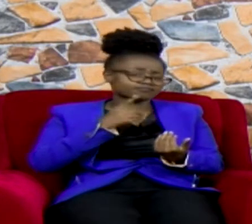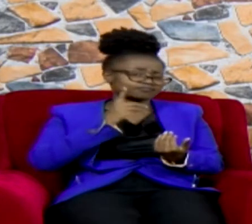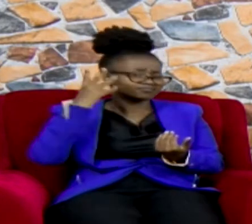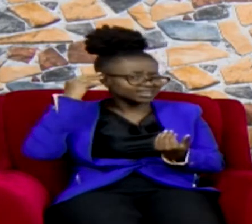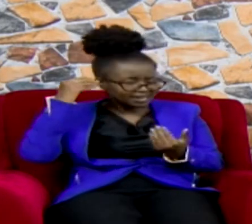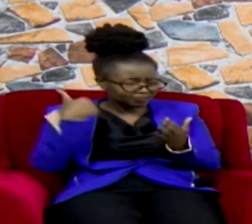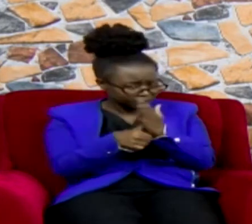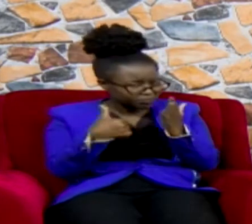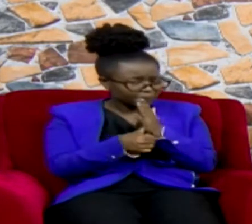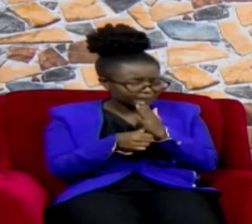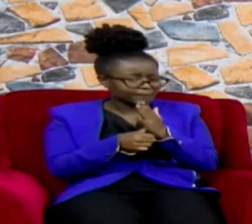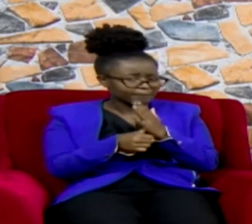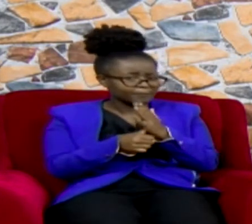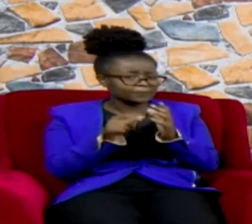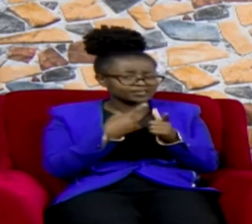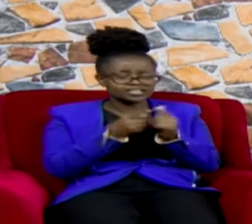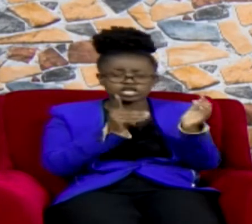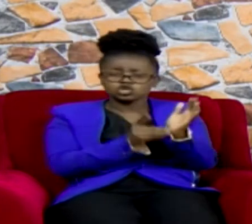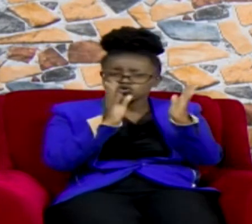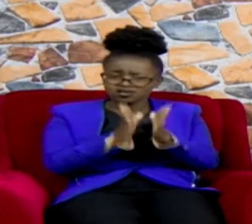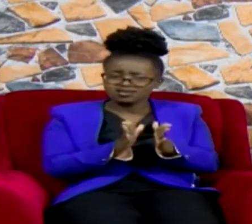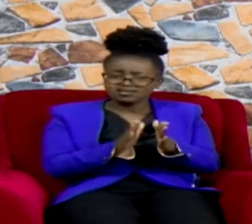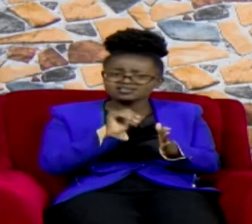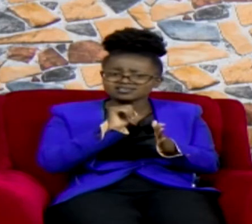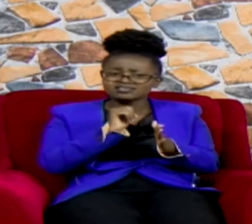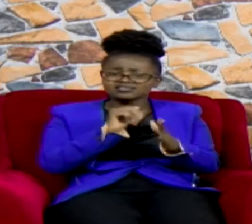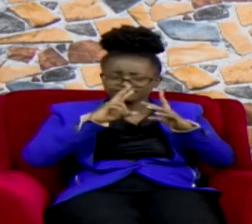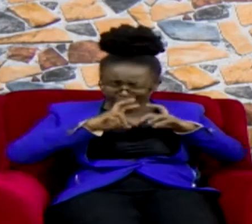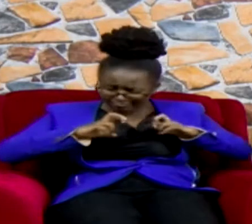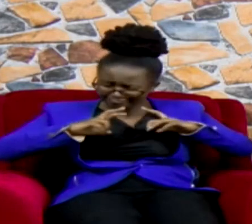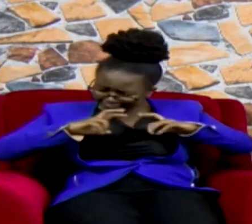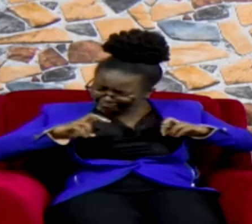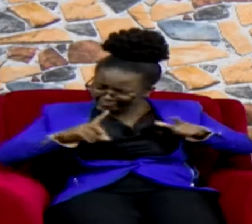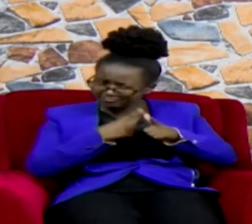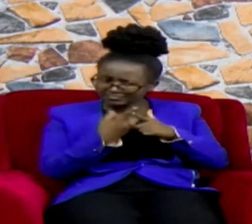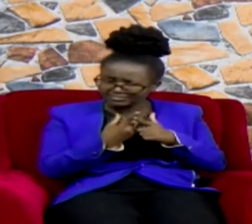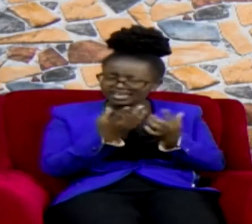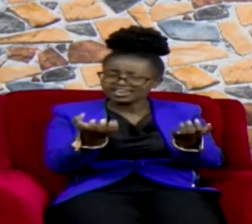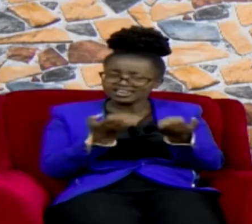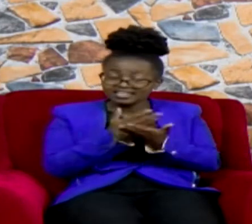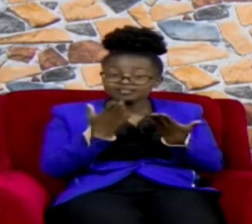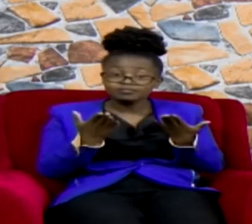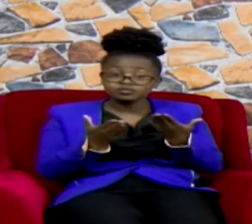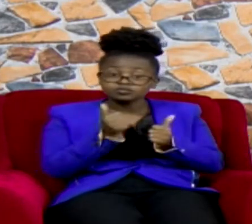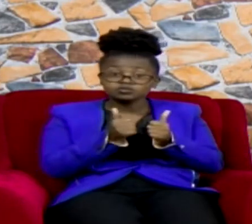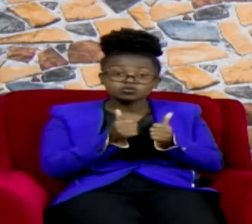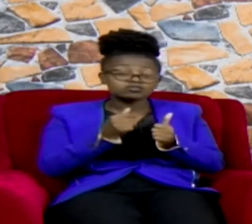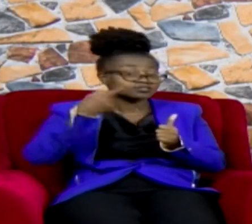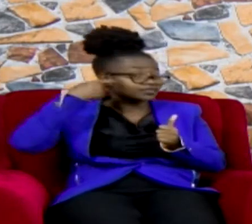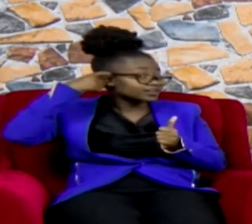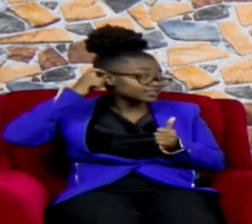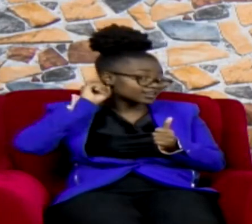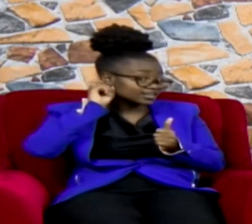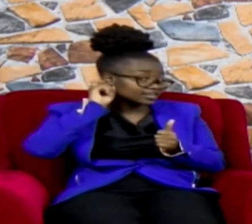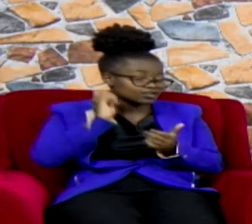issues, and the audiologist does their test, and they see that they need something which you call hearing aid